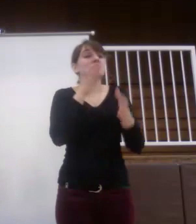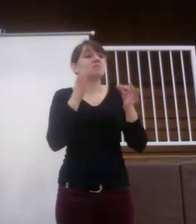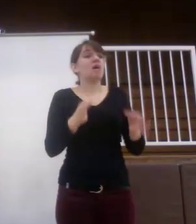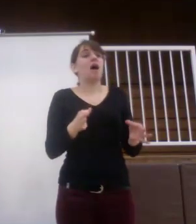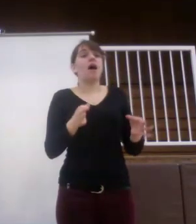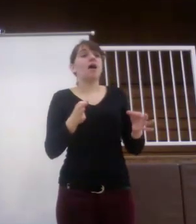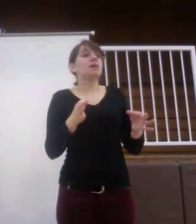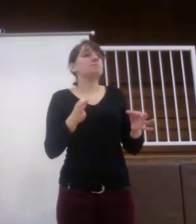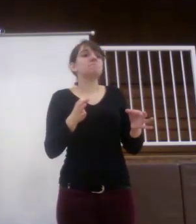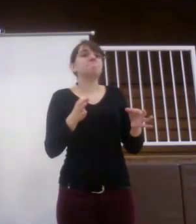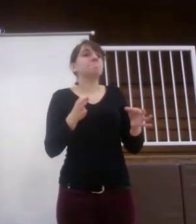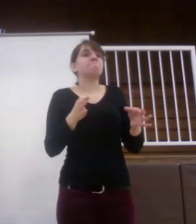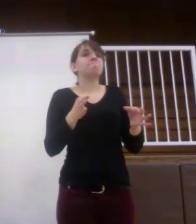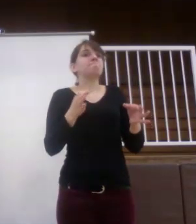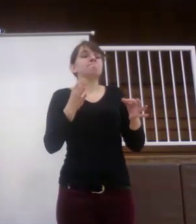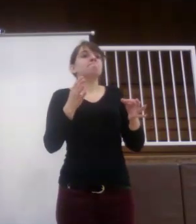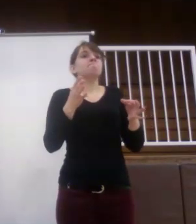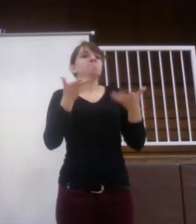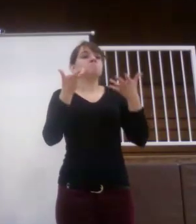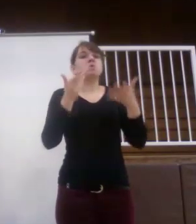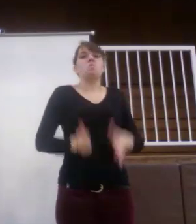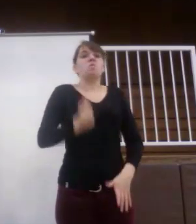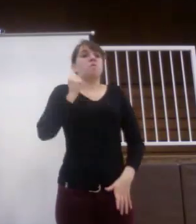in the length of life or quality of life.